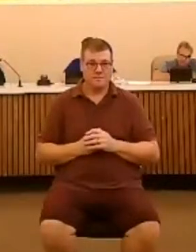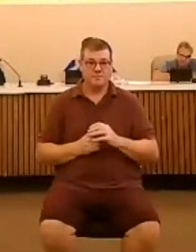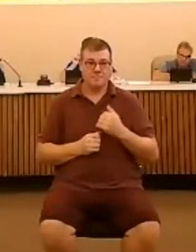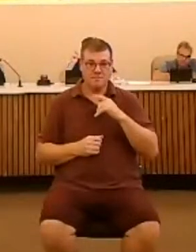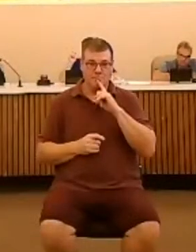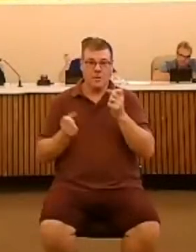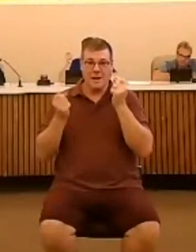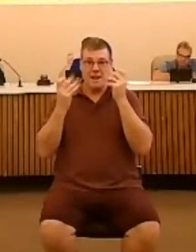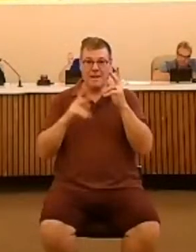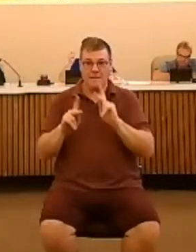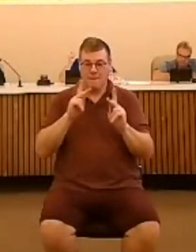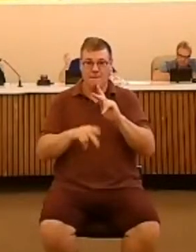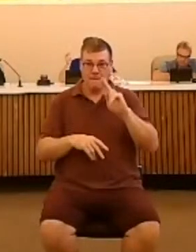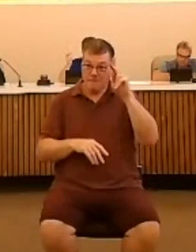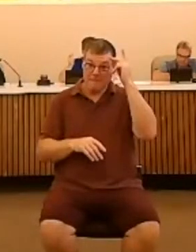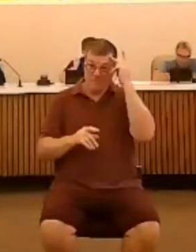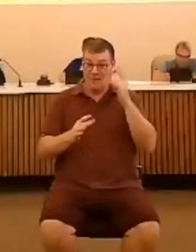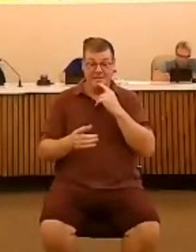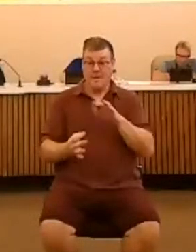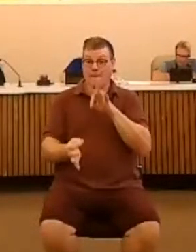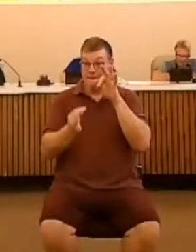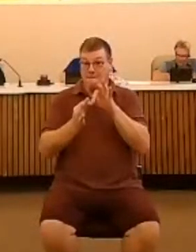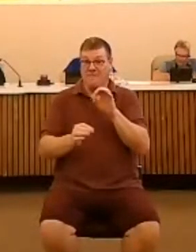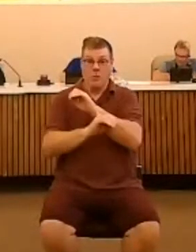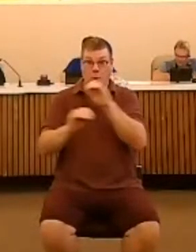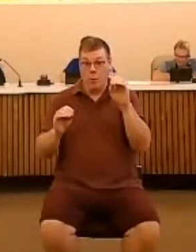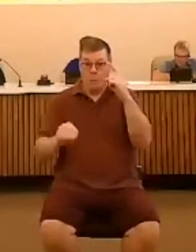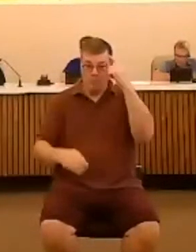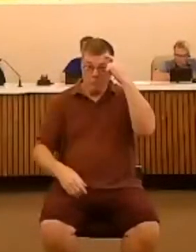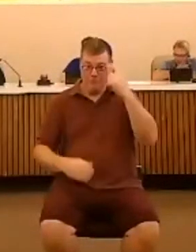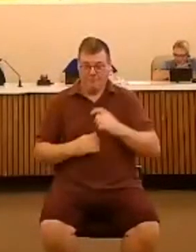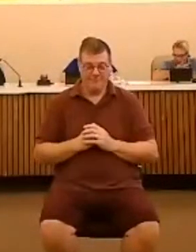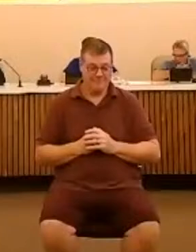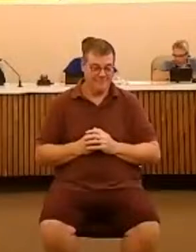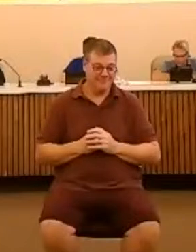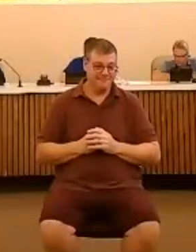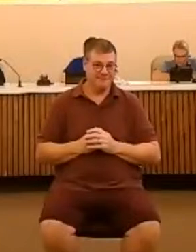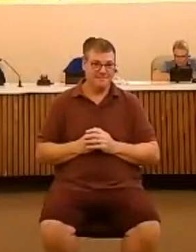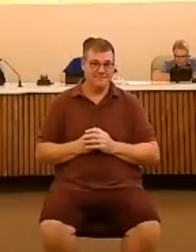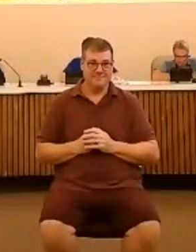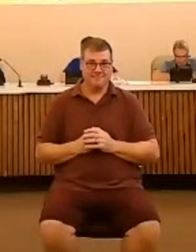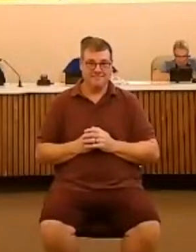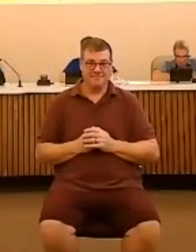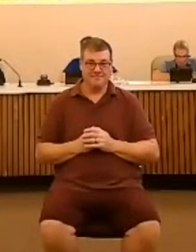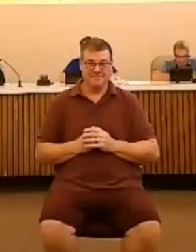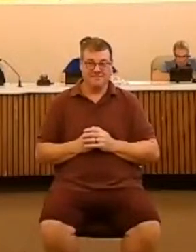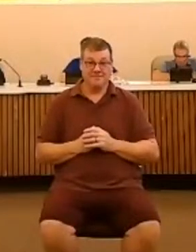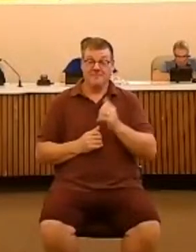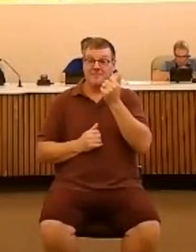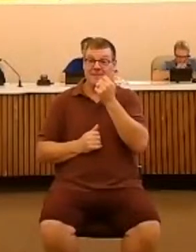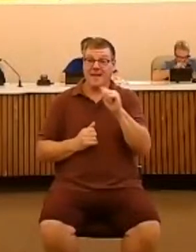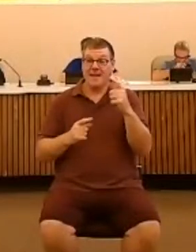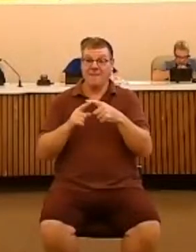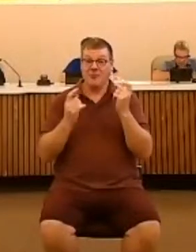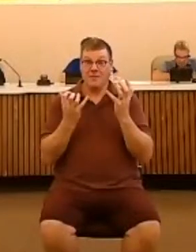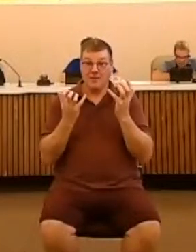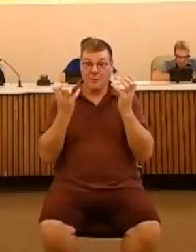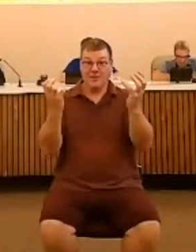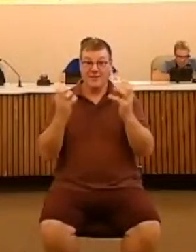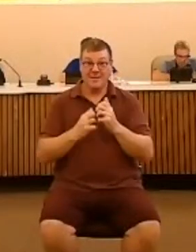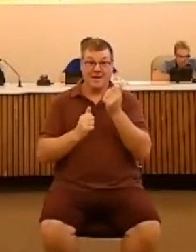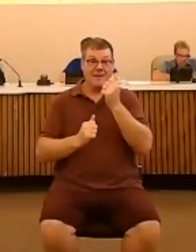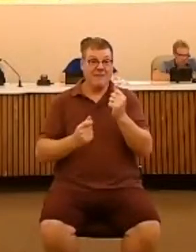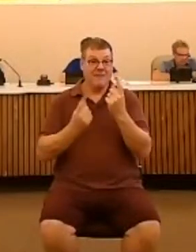people who say that they're politicians. They're perfect for no-brainers. Anything from, Anything from the audience?